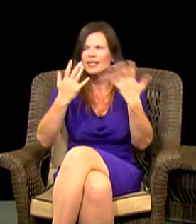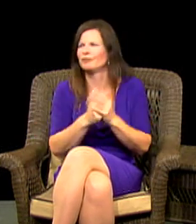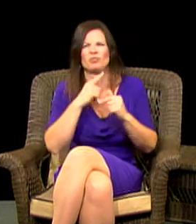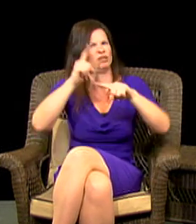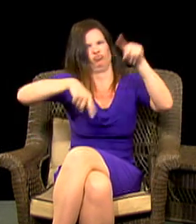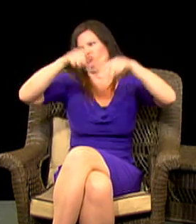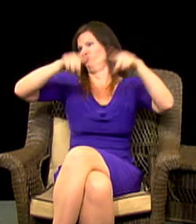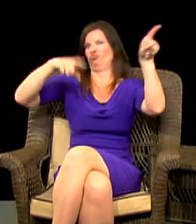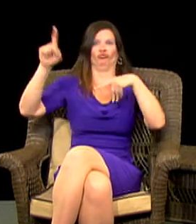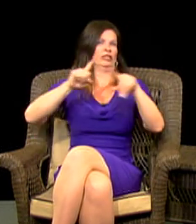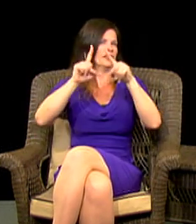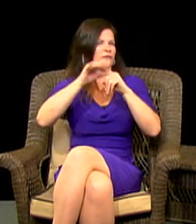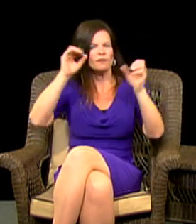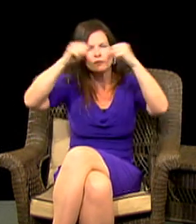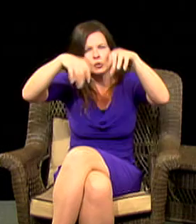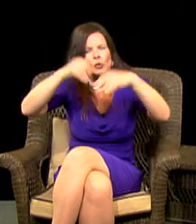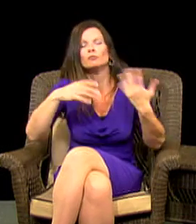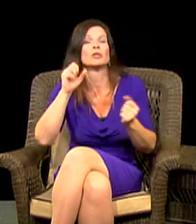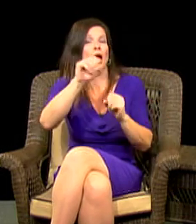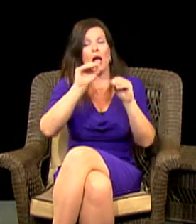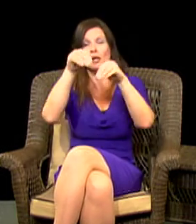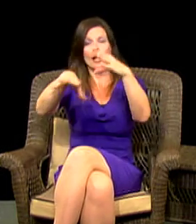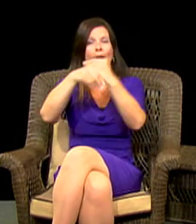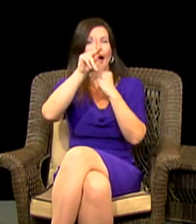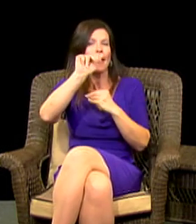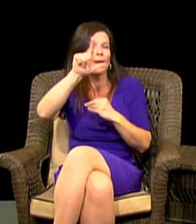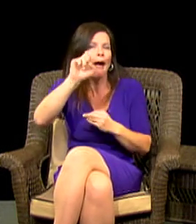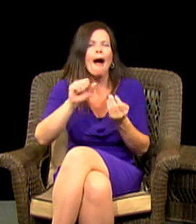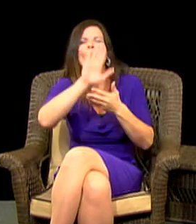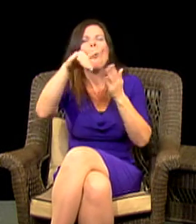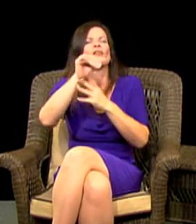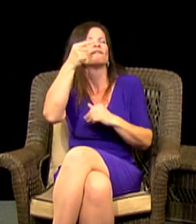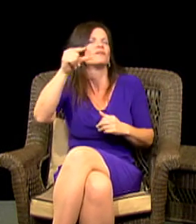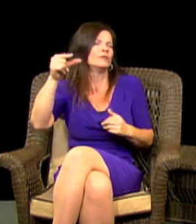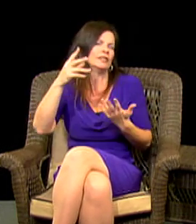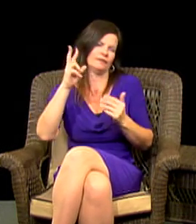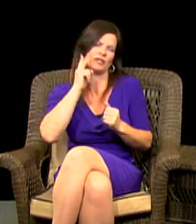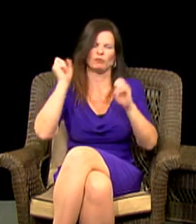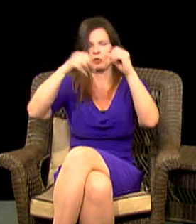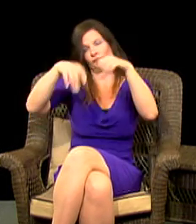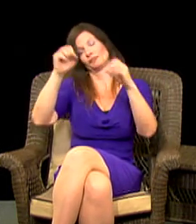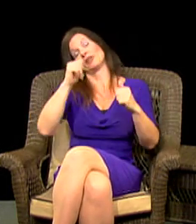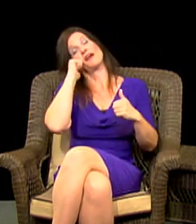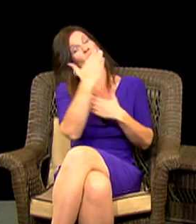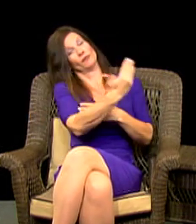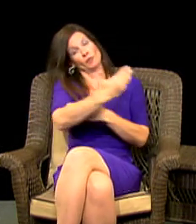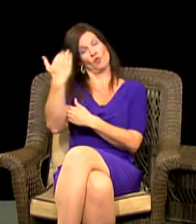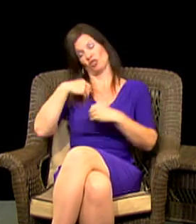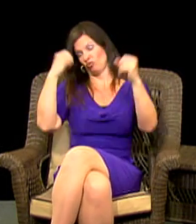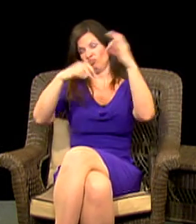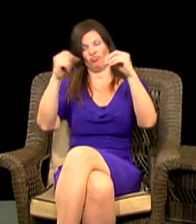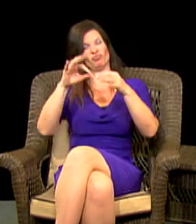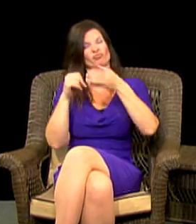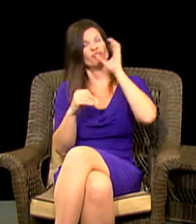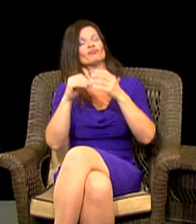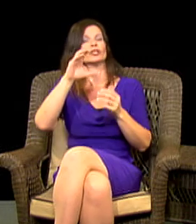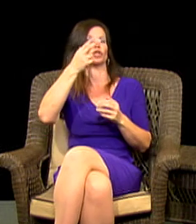Pineapples, watermelons, just all kinds of fruits I throw in there. You can put kale, other greens, other veggies. So I make that every